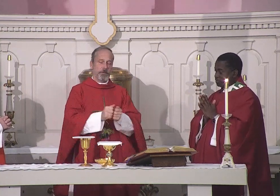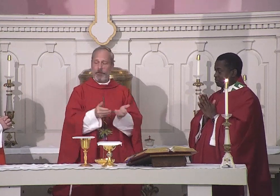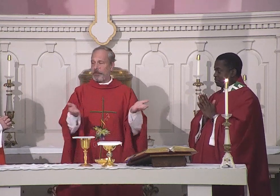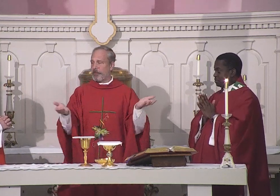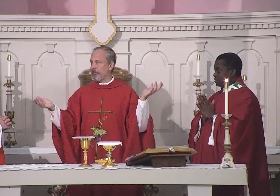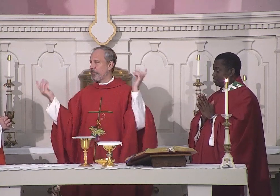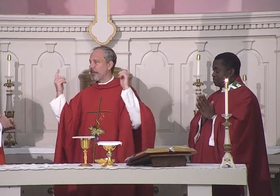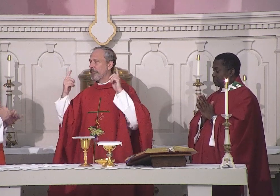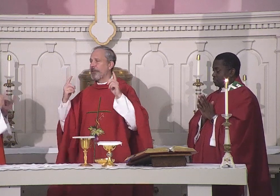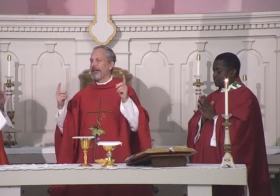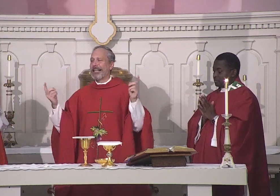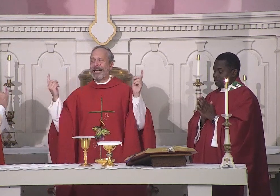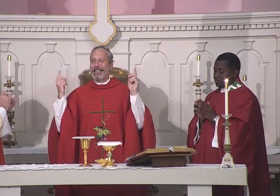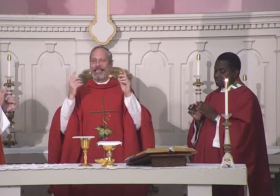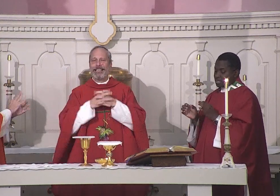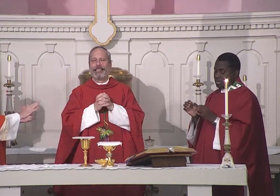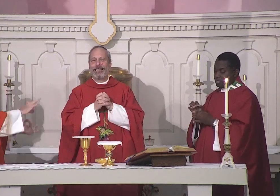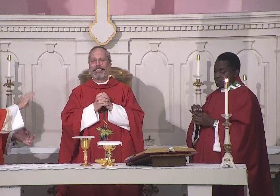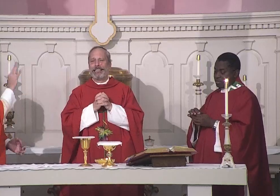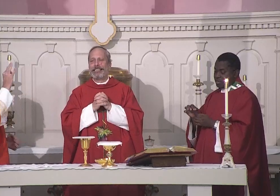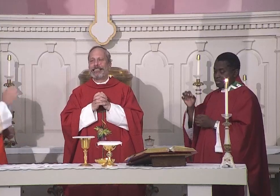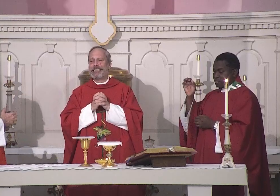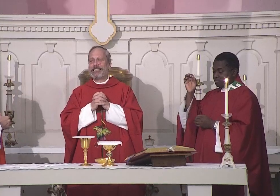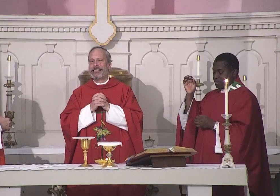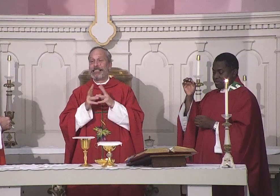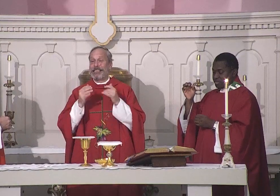The peace of the Lord be with you always.